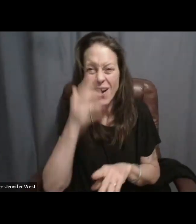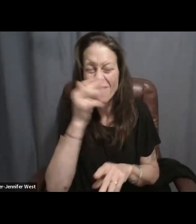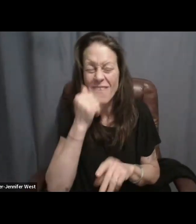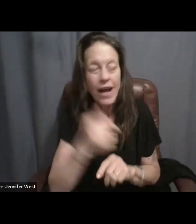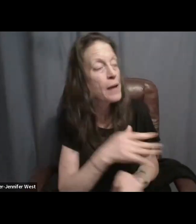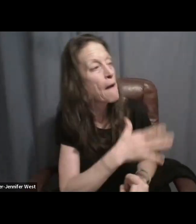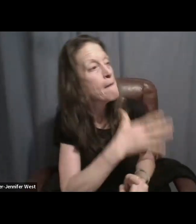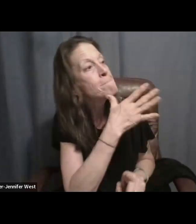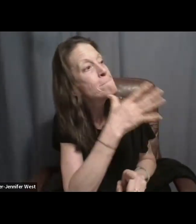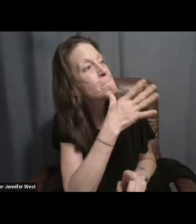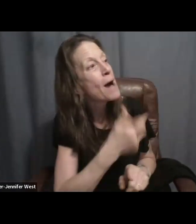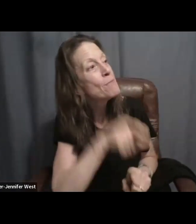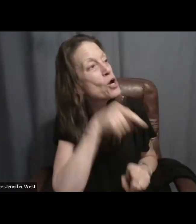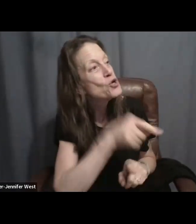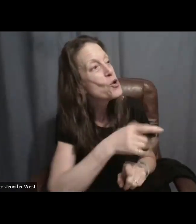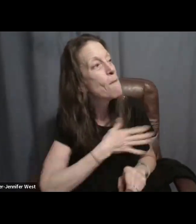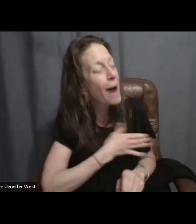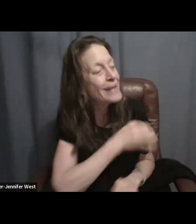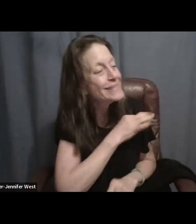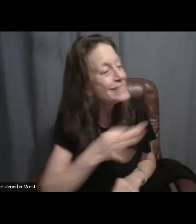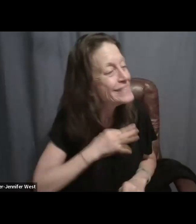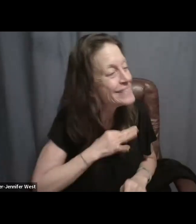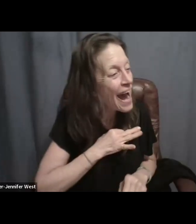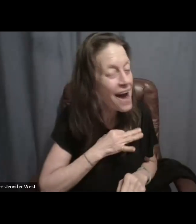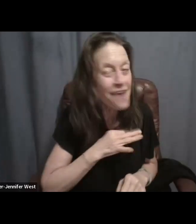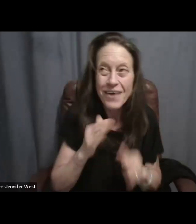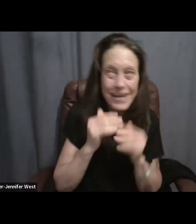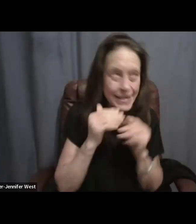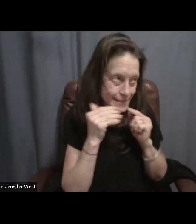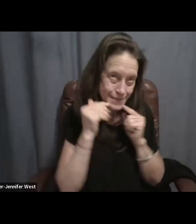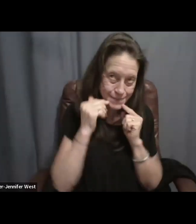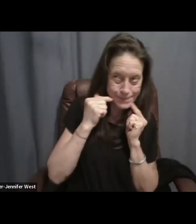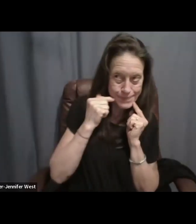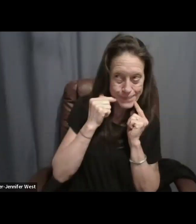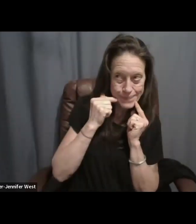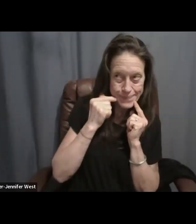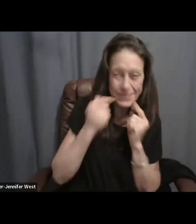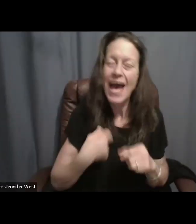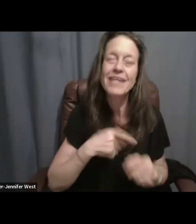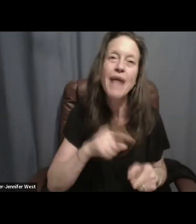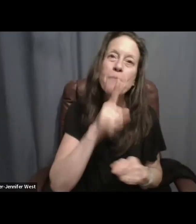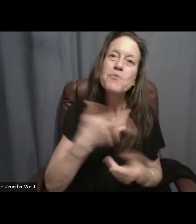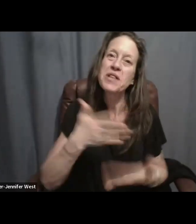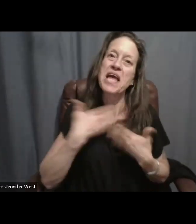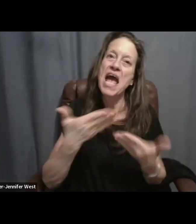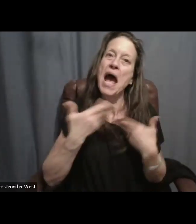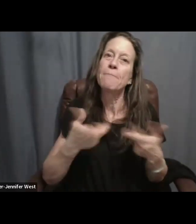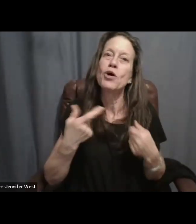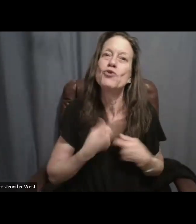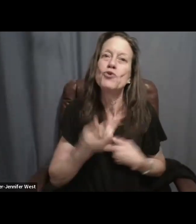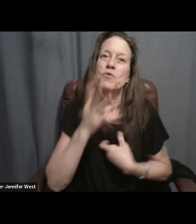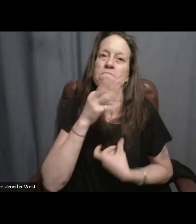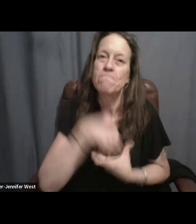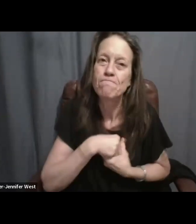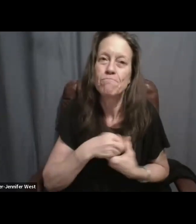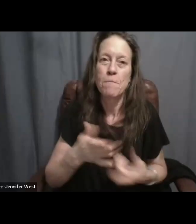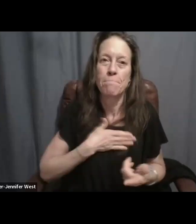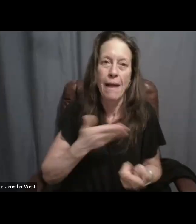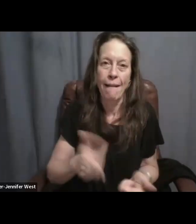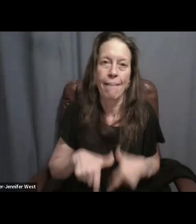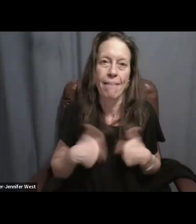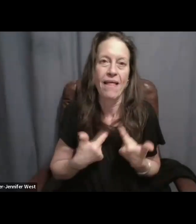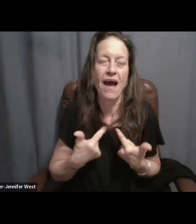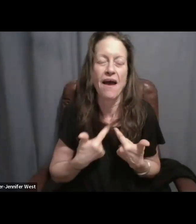my staff. And she just gives me this look of, I am so glad that you're part of my life and